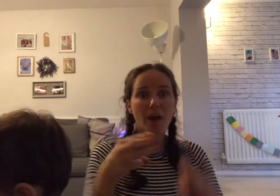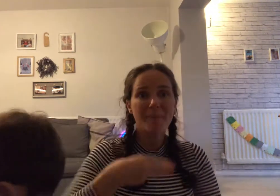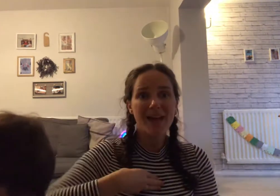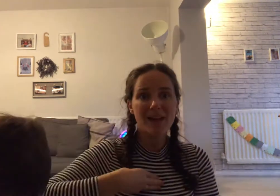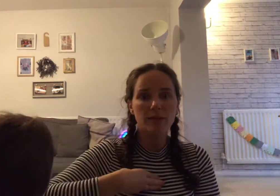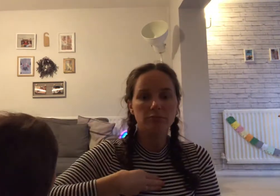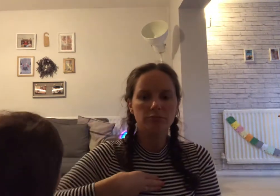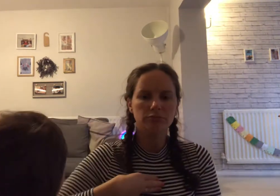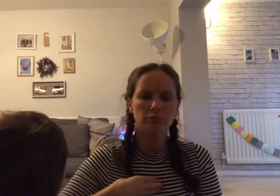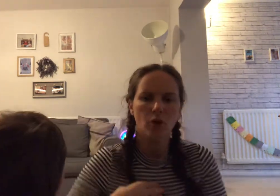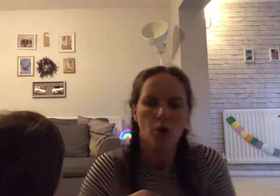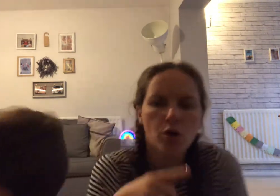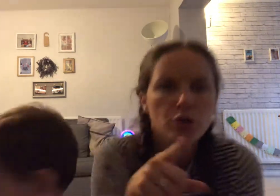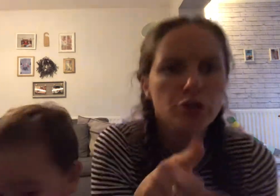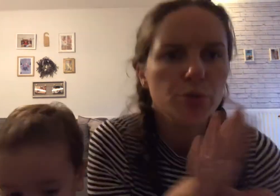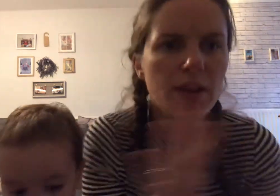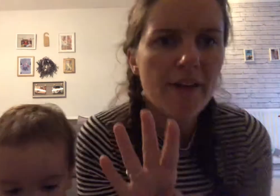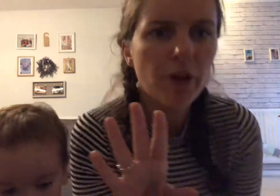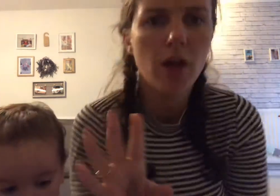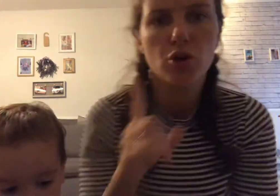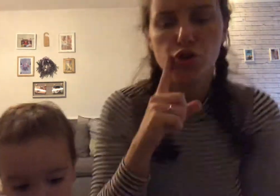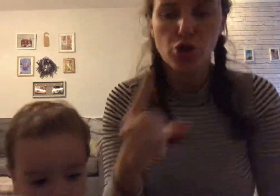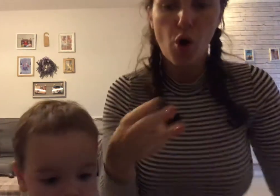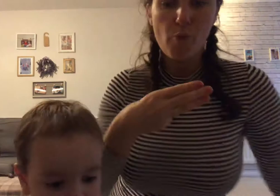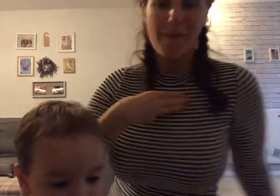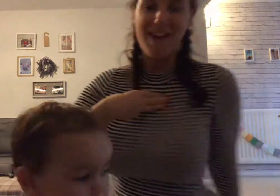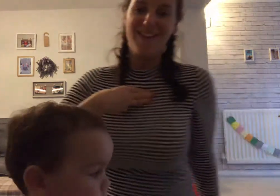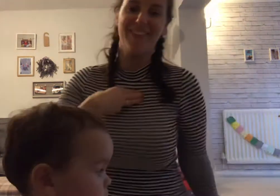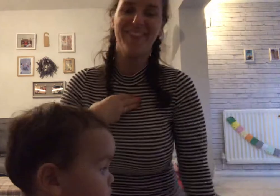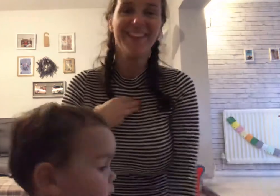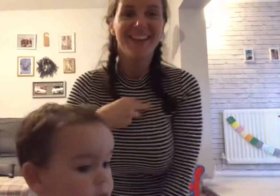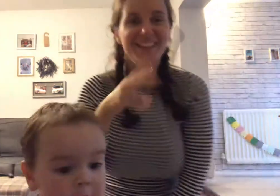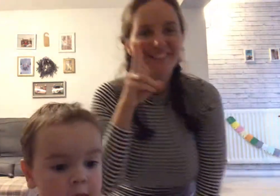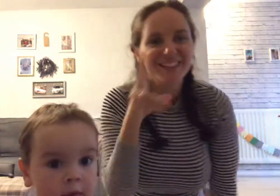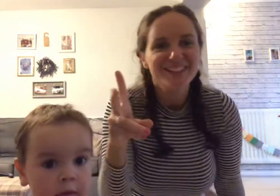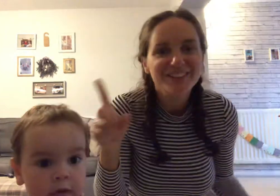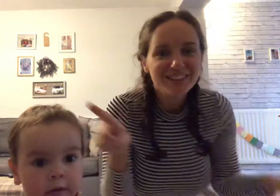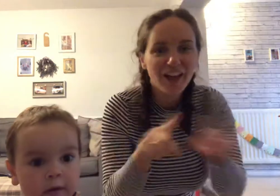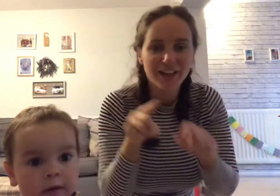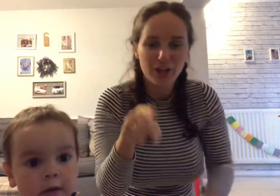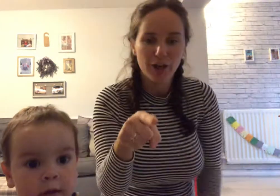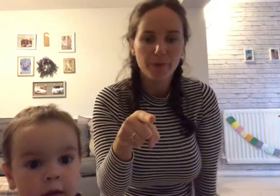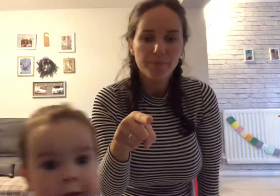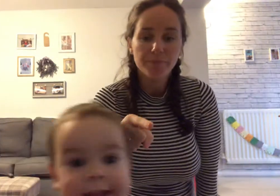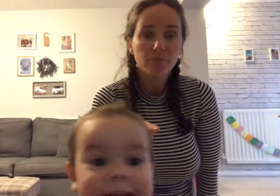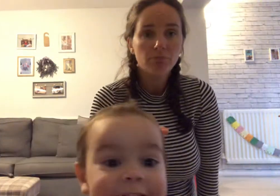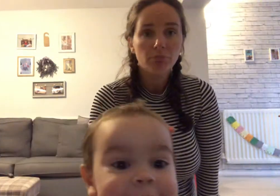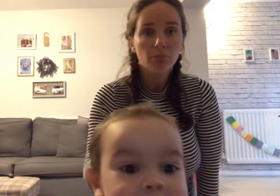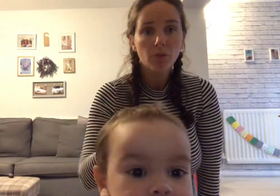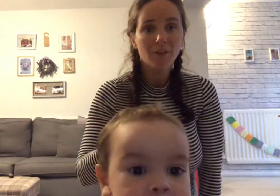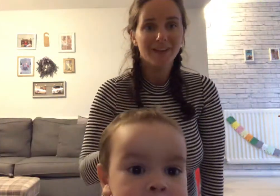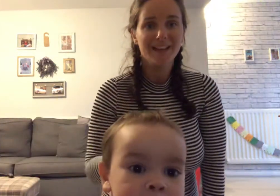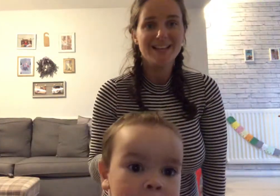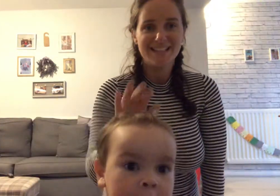me. You never told me she looked like you. Lenny. It's